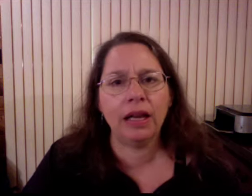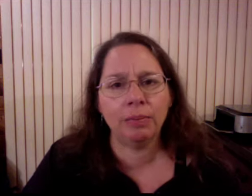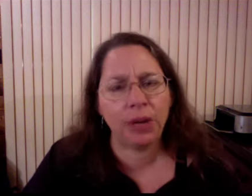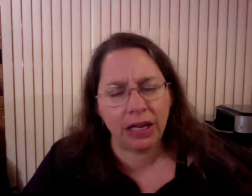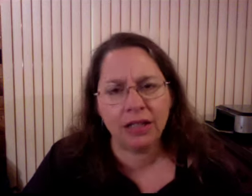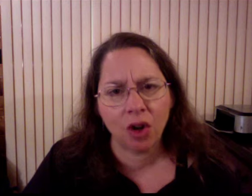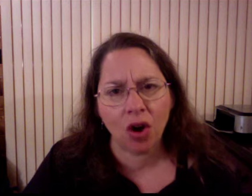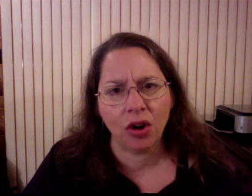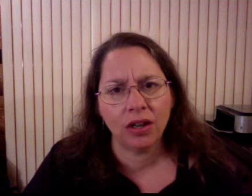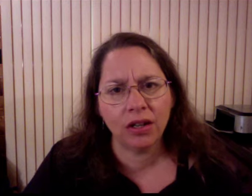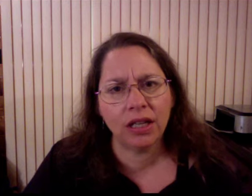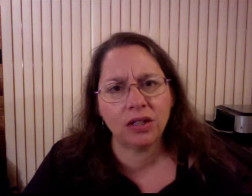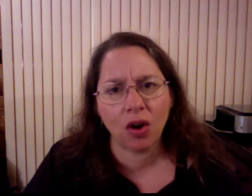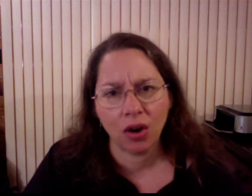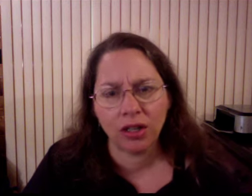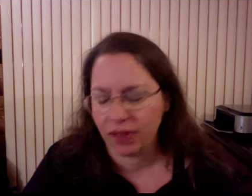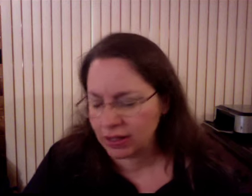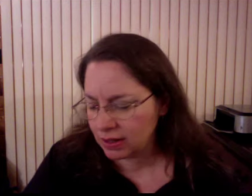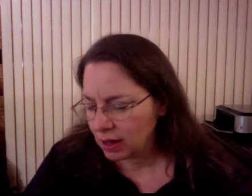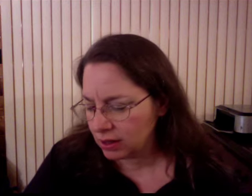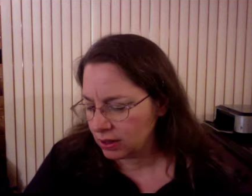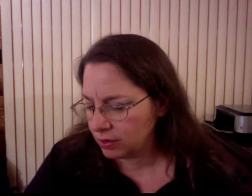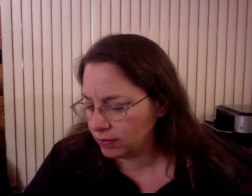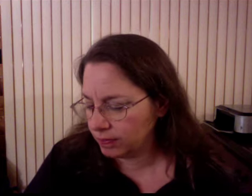But it is hard. It's hard to face solitude.